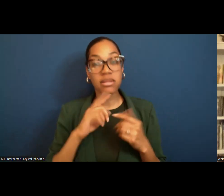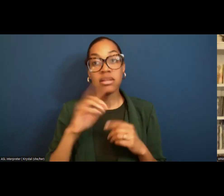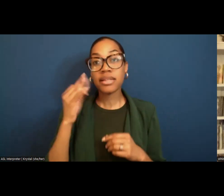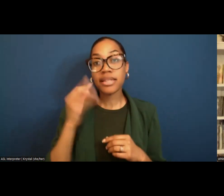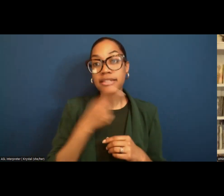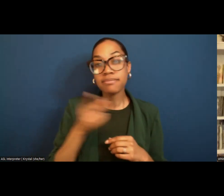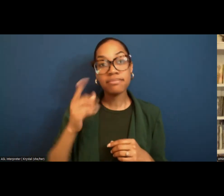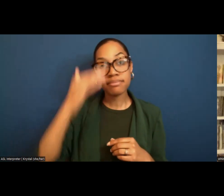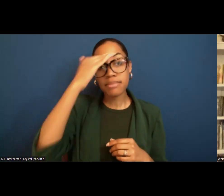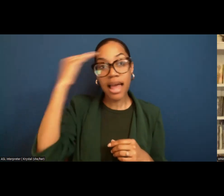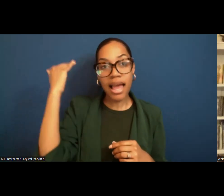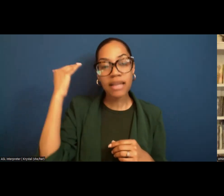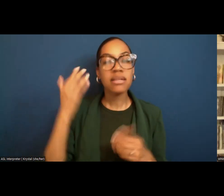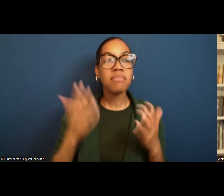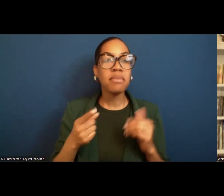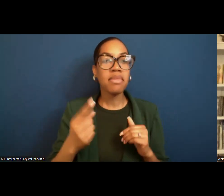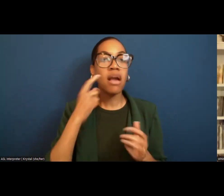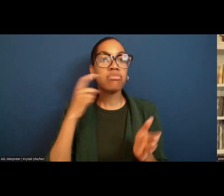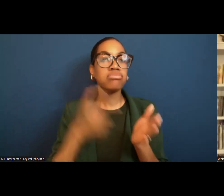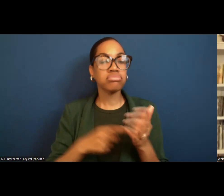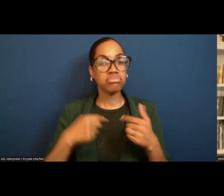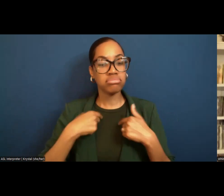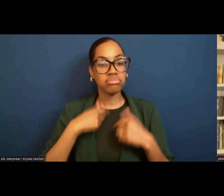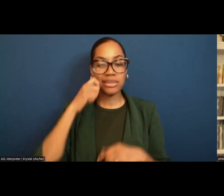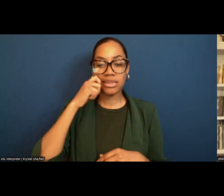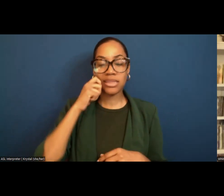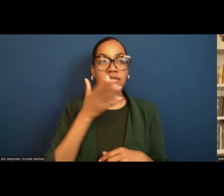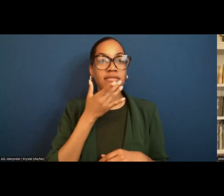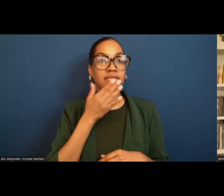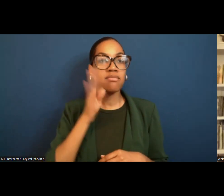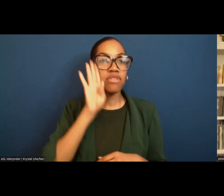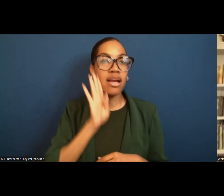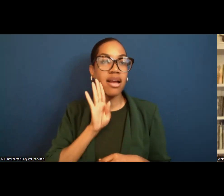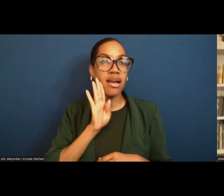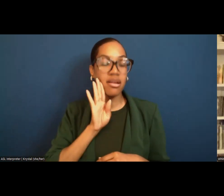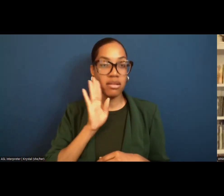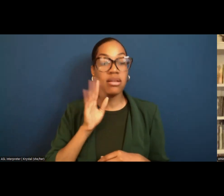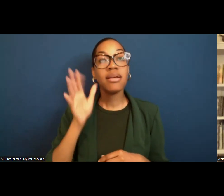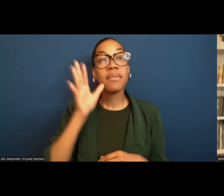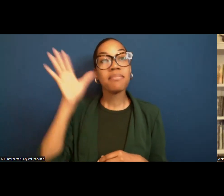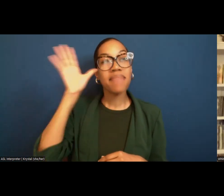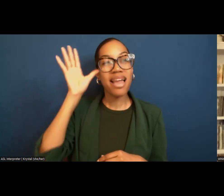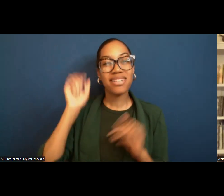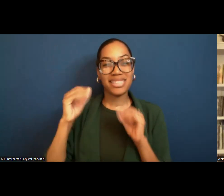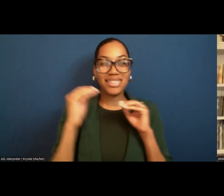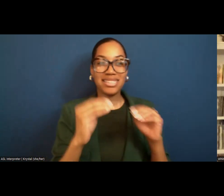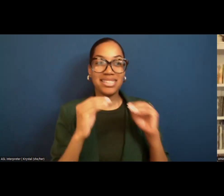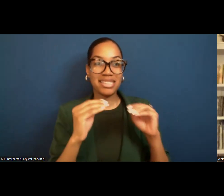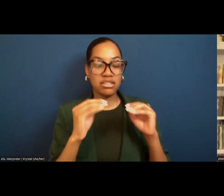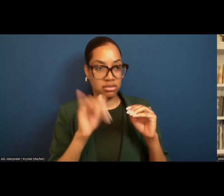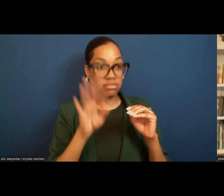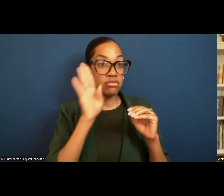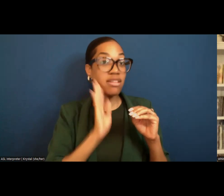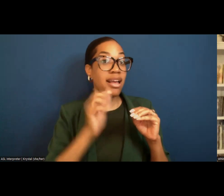skin is brown, and their parents start to help them make that connection to an abstract construct like race. But